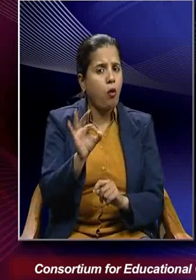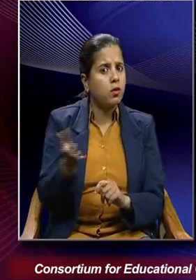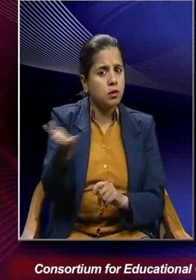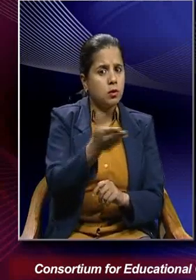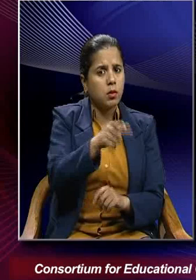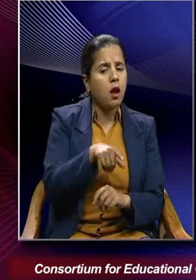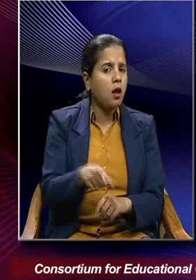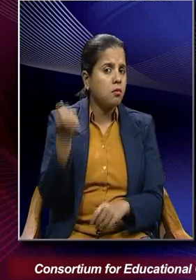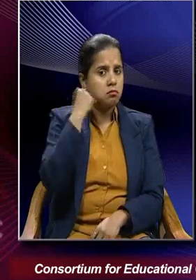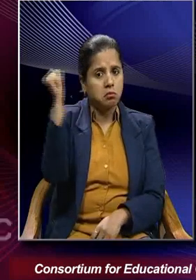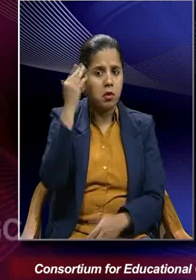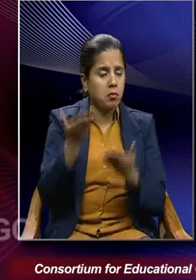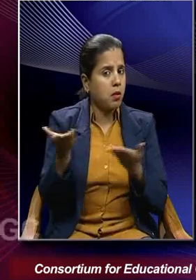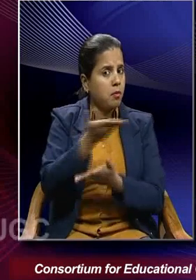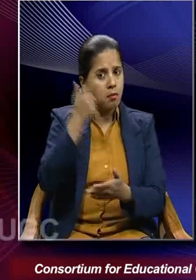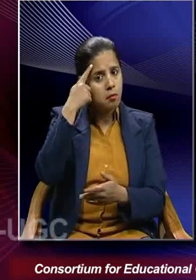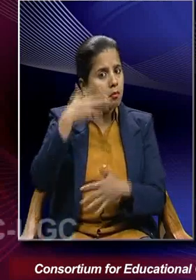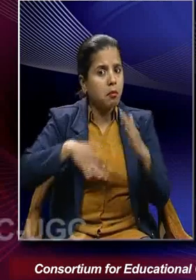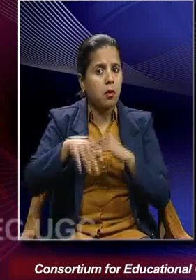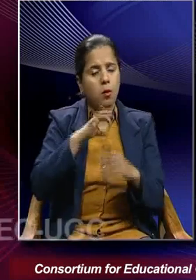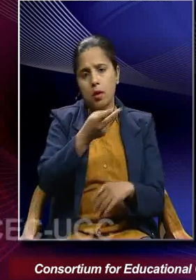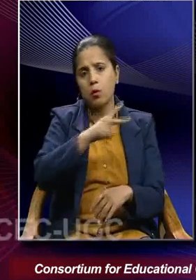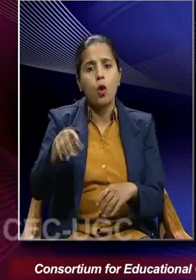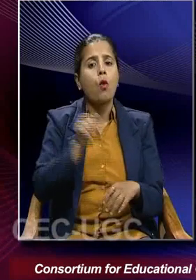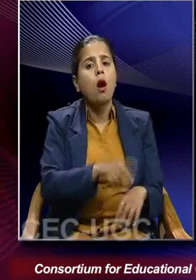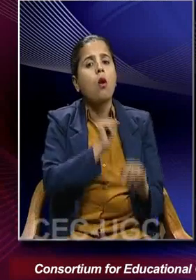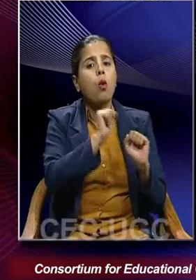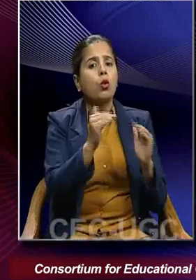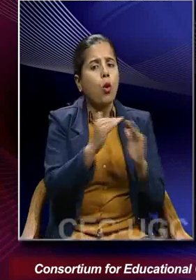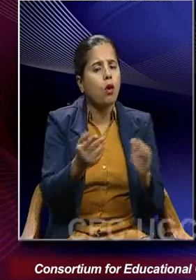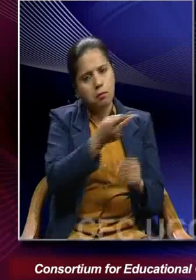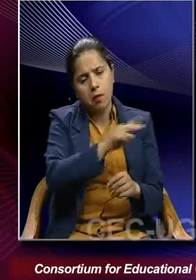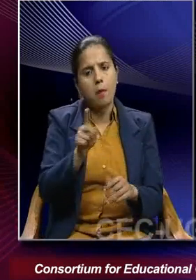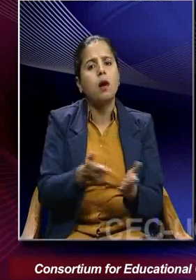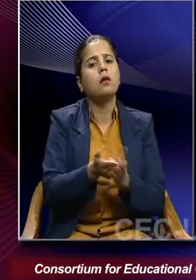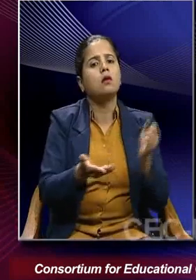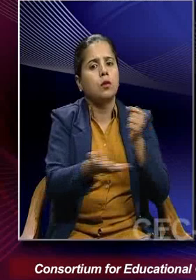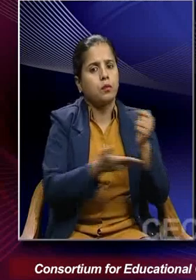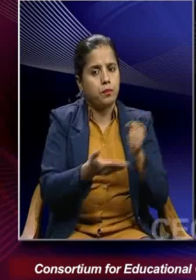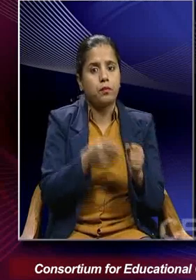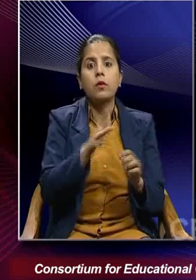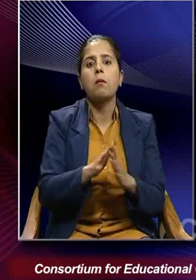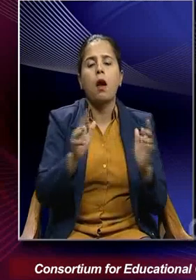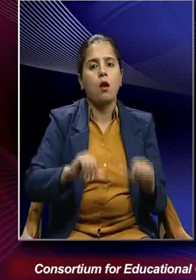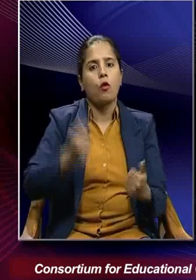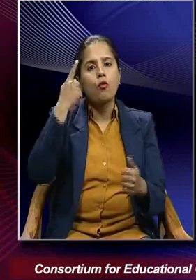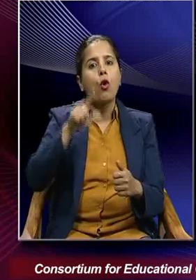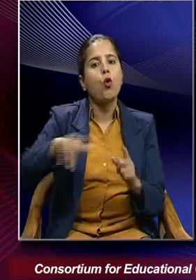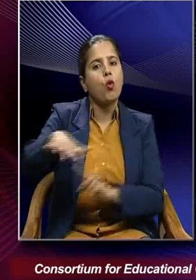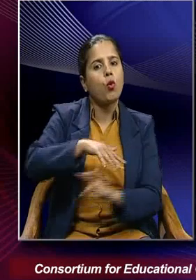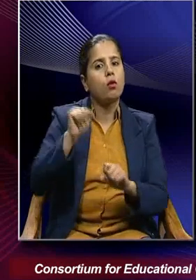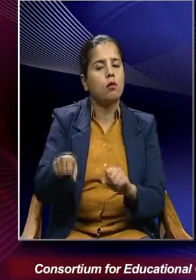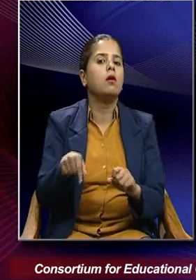resigned in protest, and returning the seized property and land. So it was in a way a big victory for the local farmers